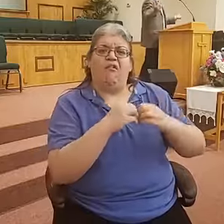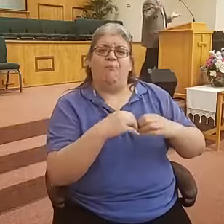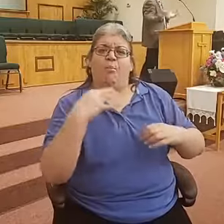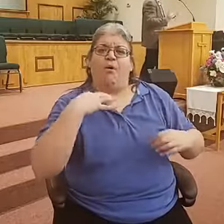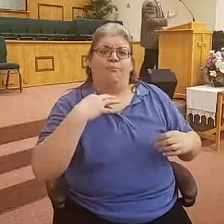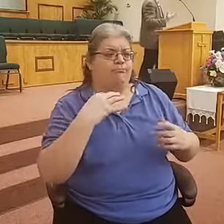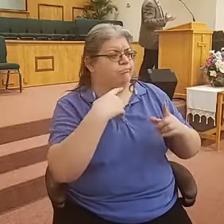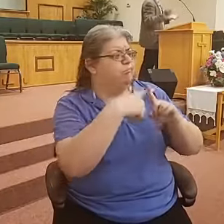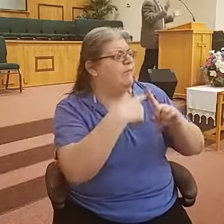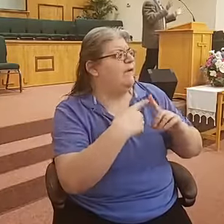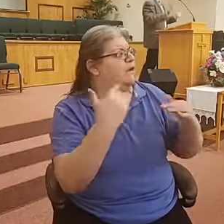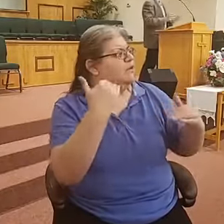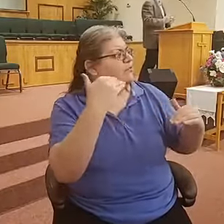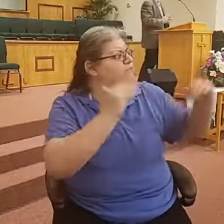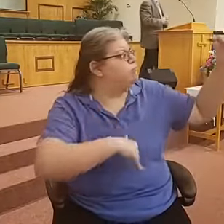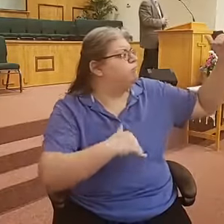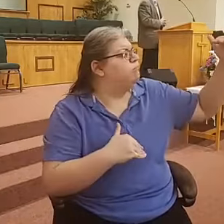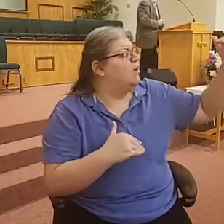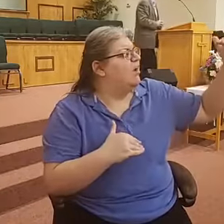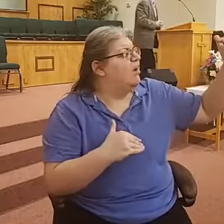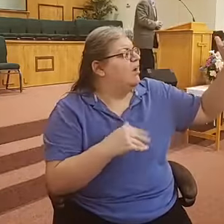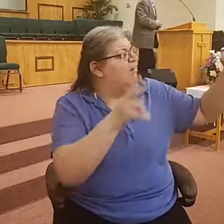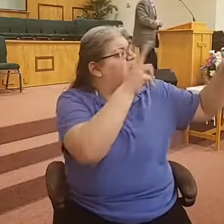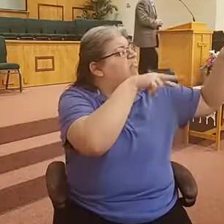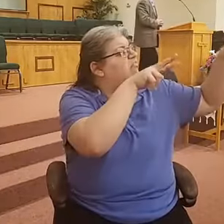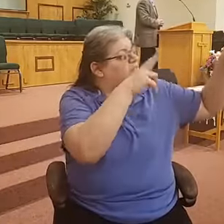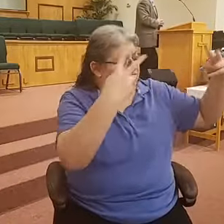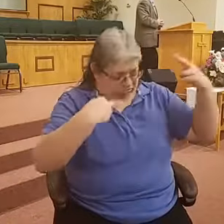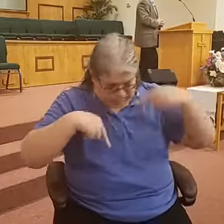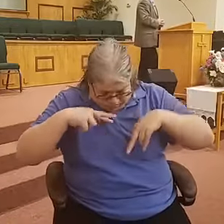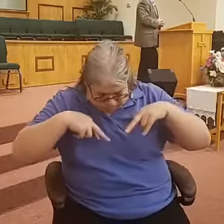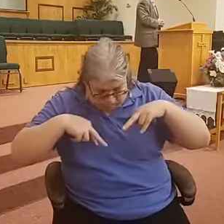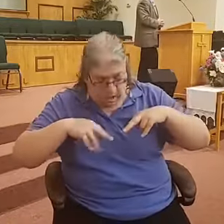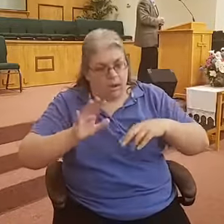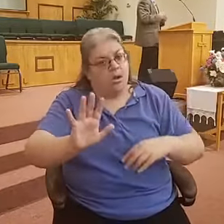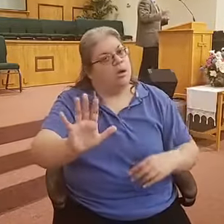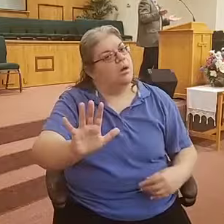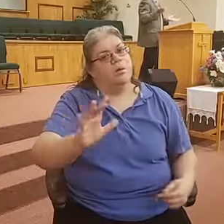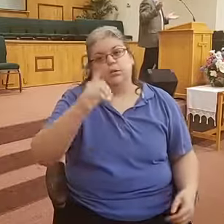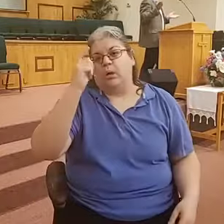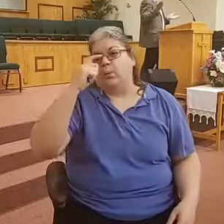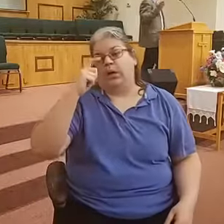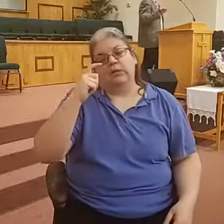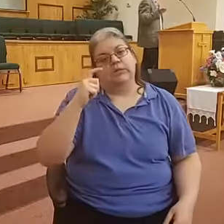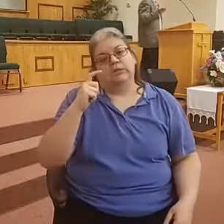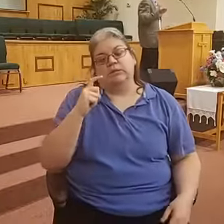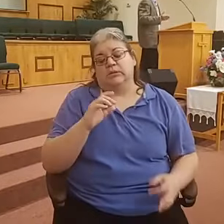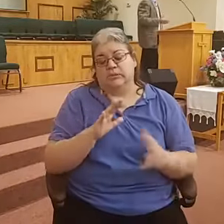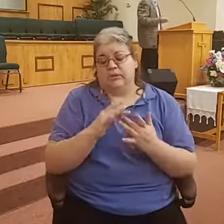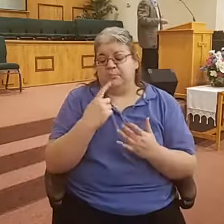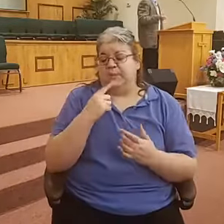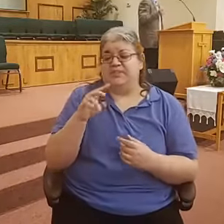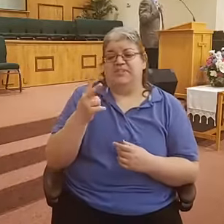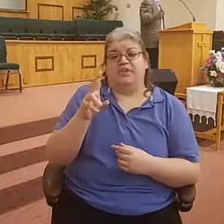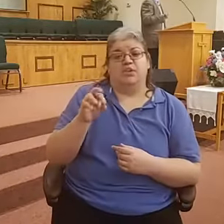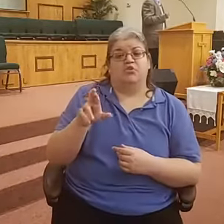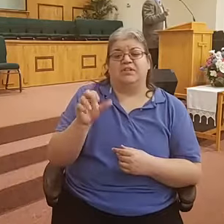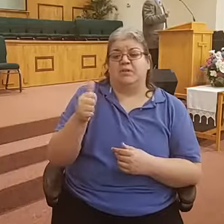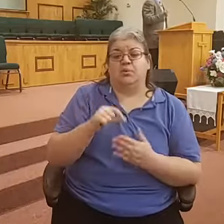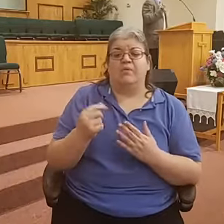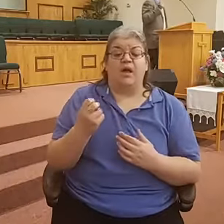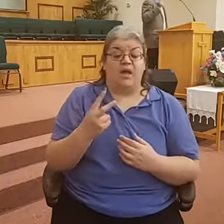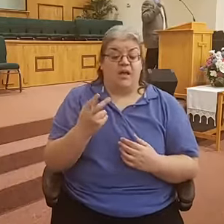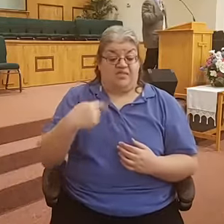them, and then they look at themselves, and by the way, that's not wise. The Bible says in 2 Corinthians 10:12, they that